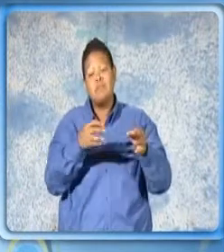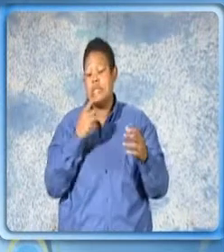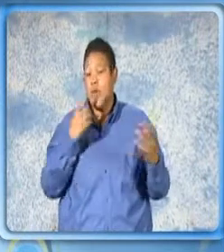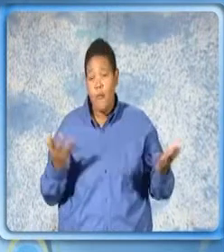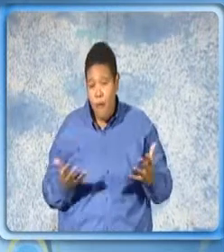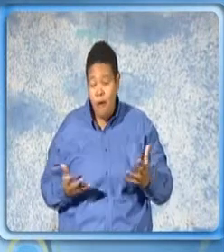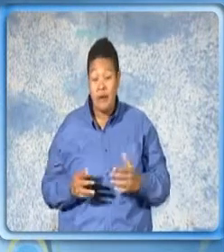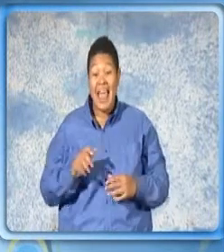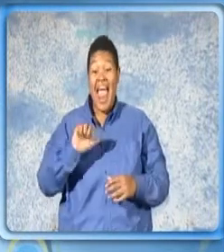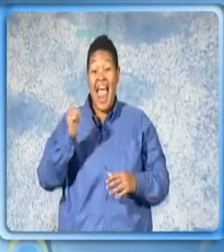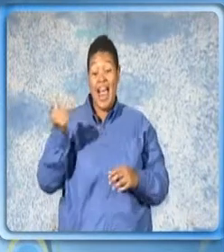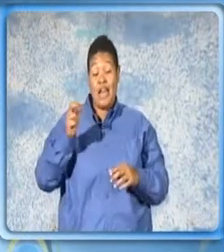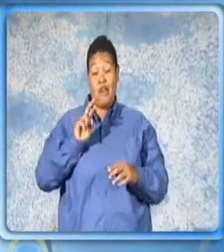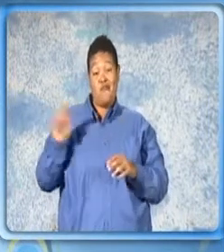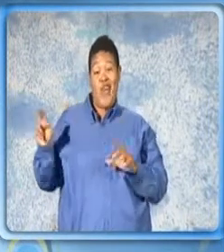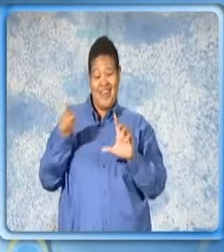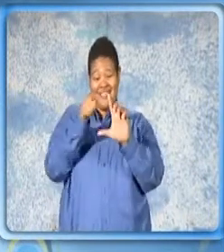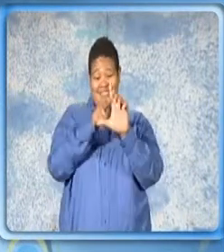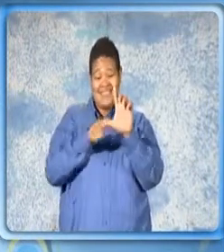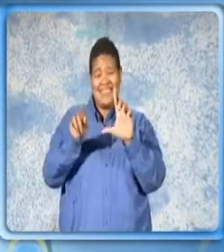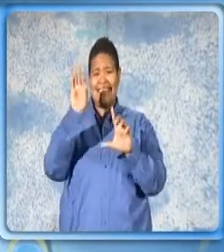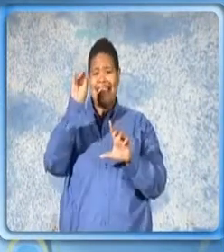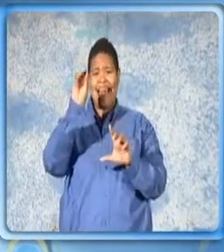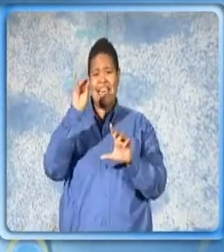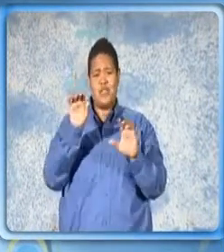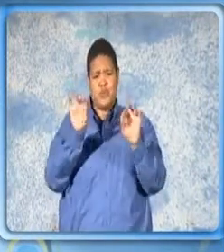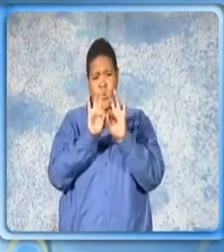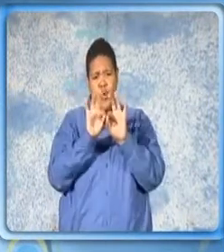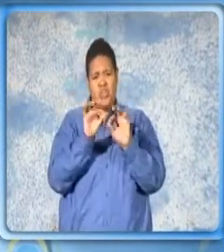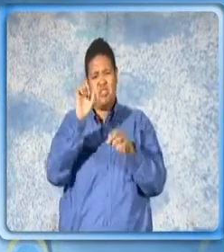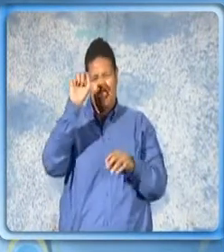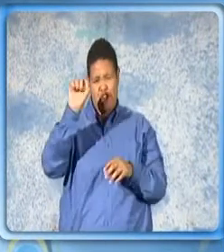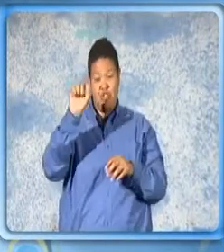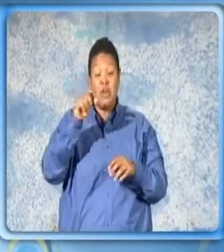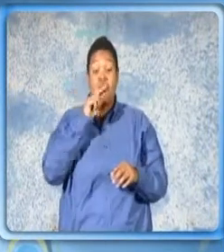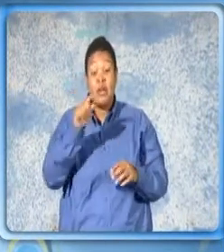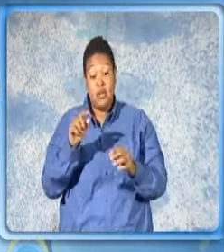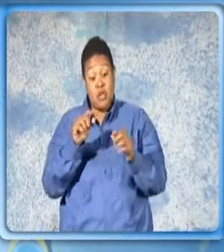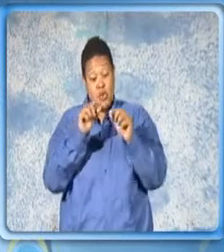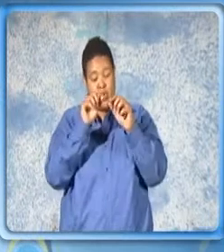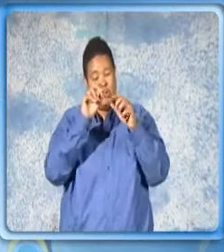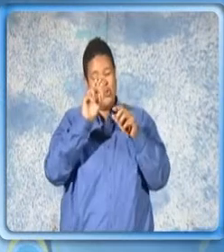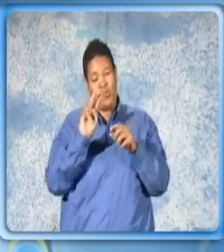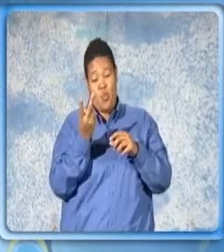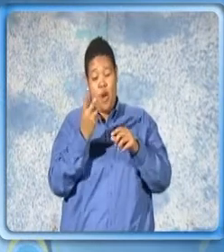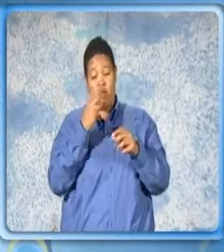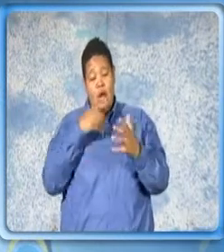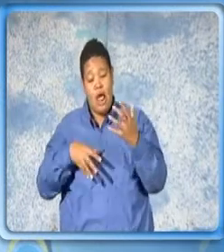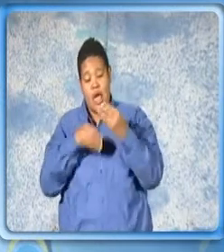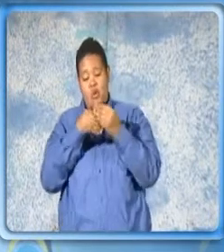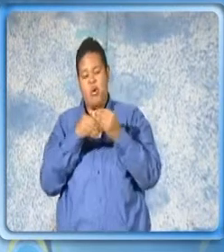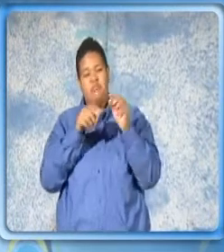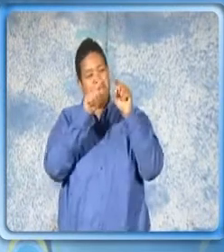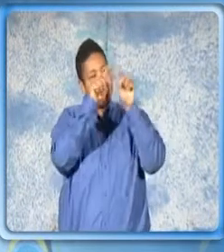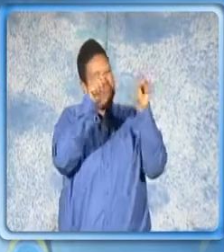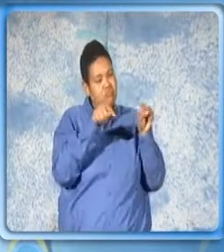any right-angled triangle, the square of the hypotenuse is equal to the sum of the squares of the other 2